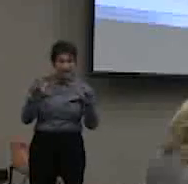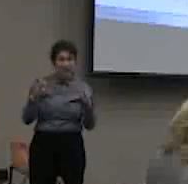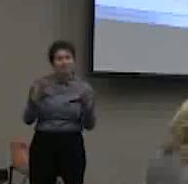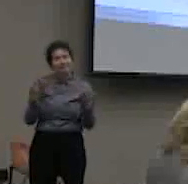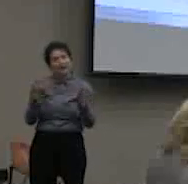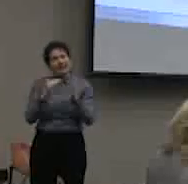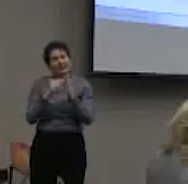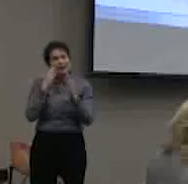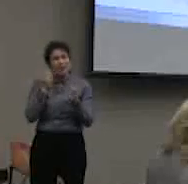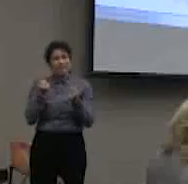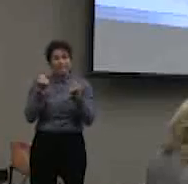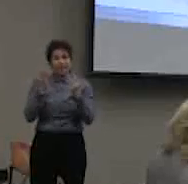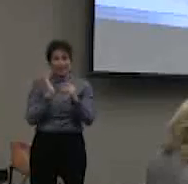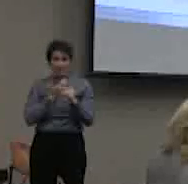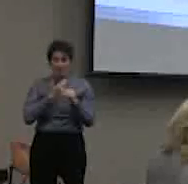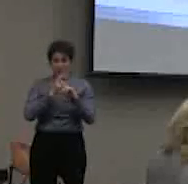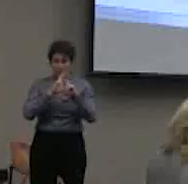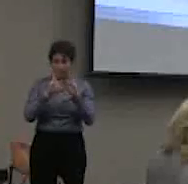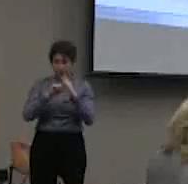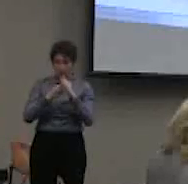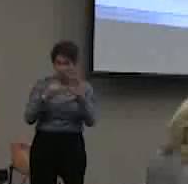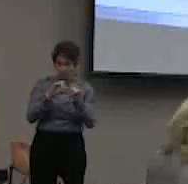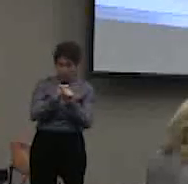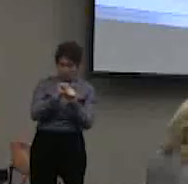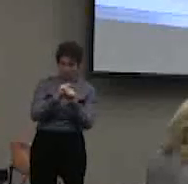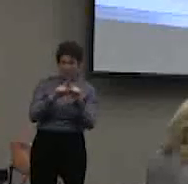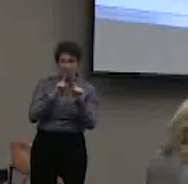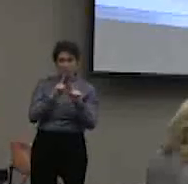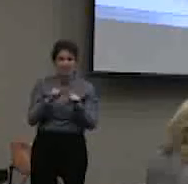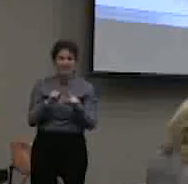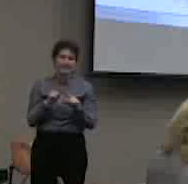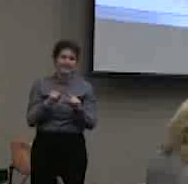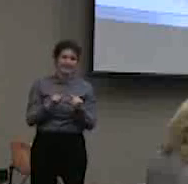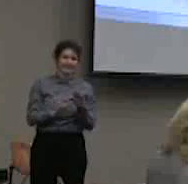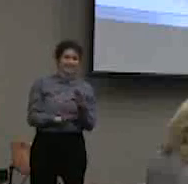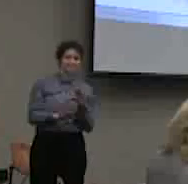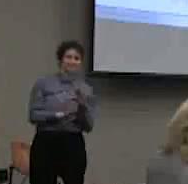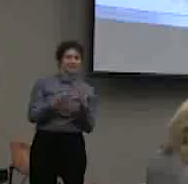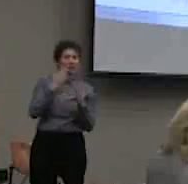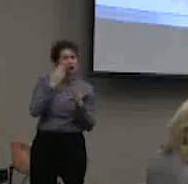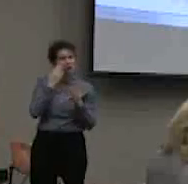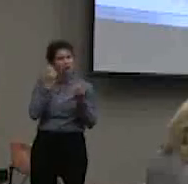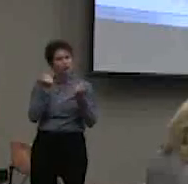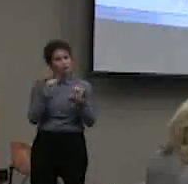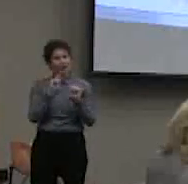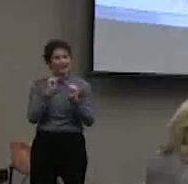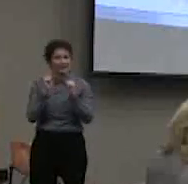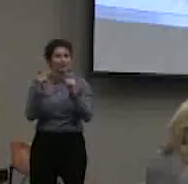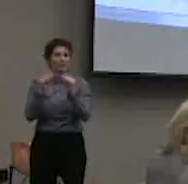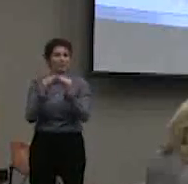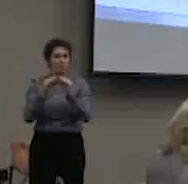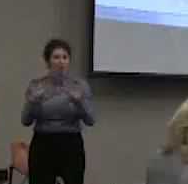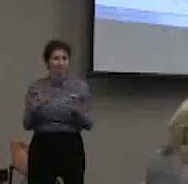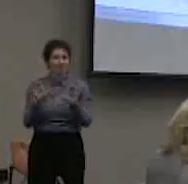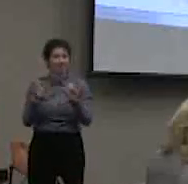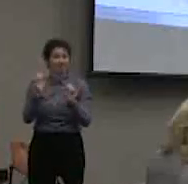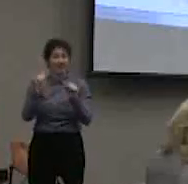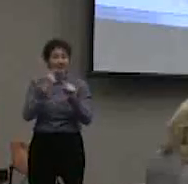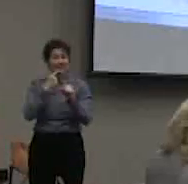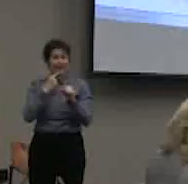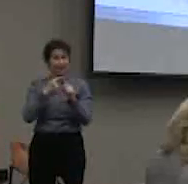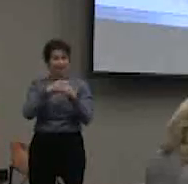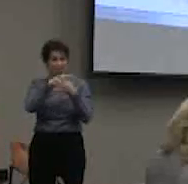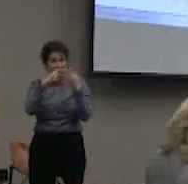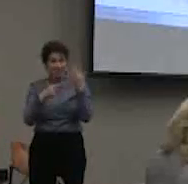again, many of our Ready Starts are doing this work. It's just quiet. We're trying to give them a platform even more than they already have to say those are the